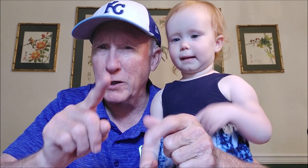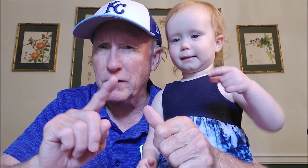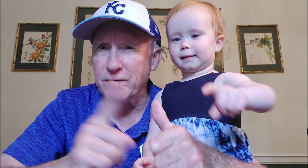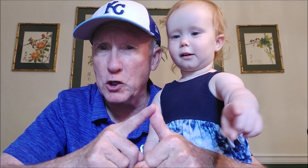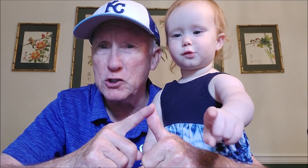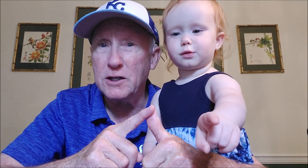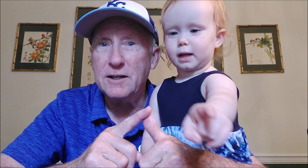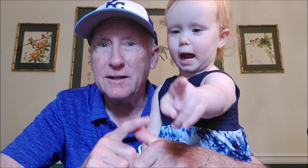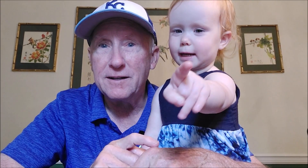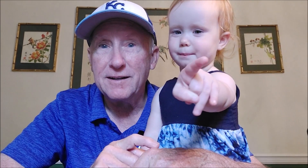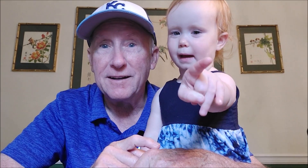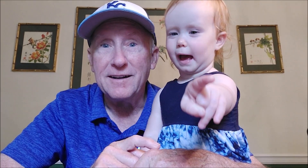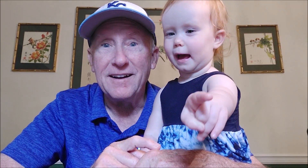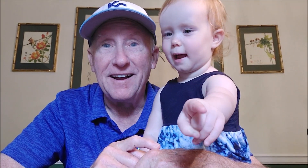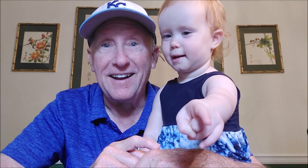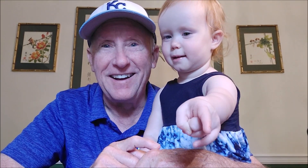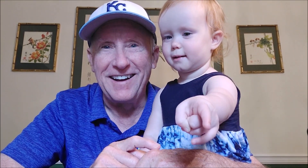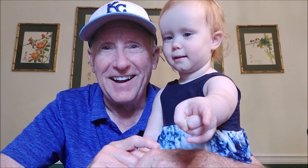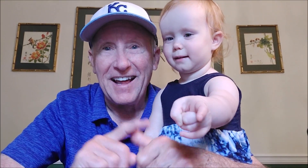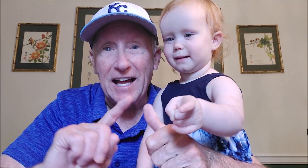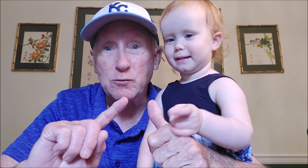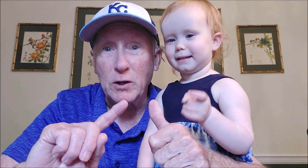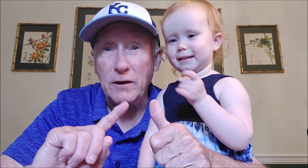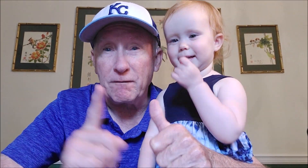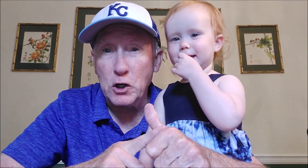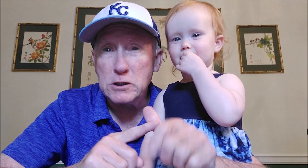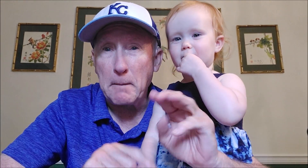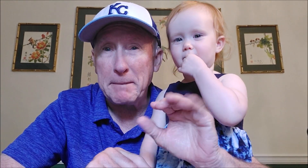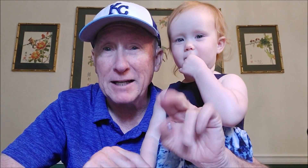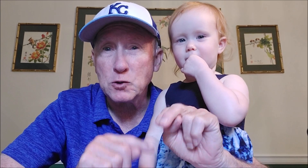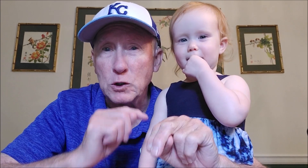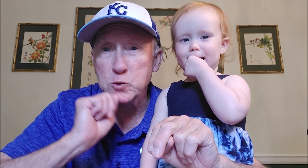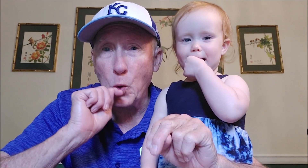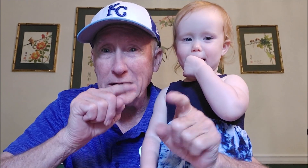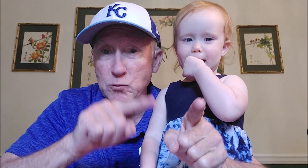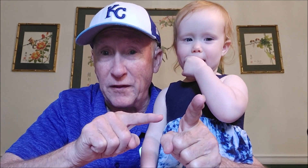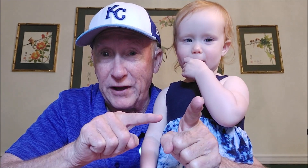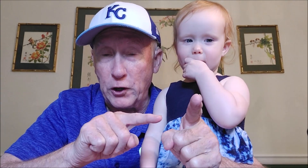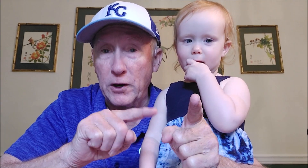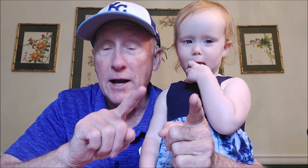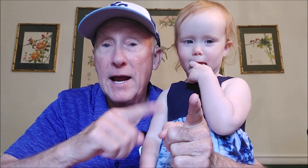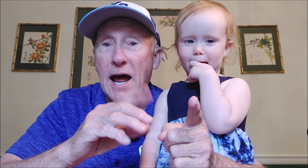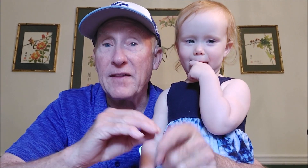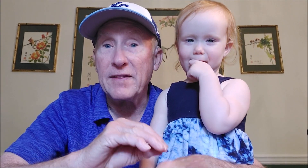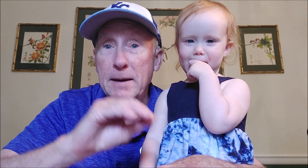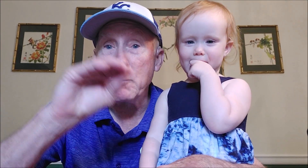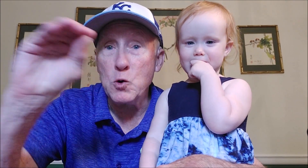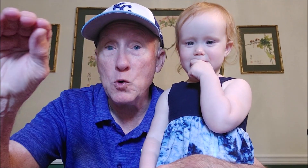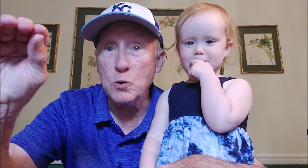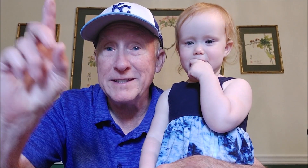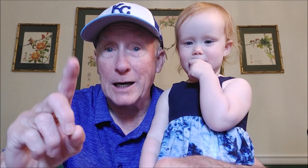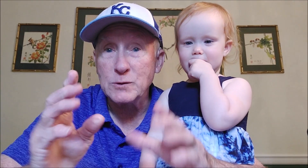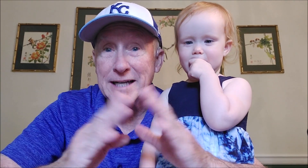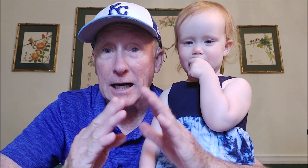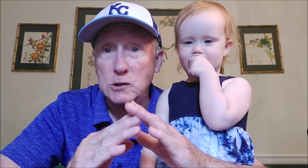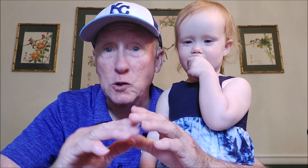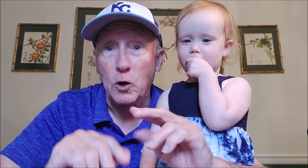the first That's Santa's that's where the first Minnesota Swing were there, and then they moved downtown